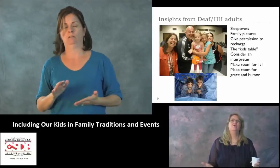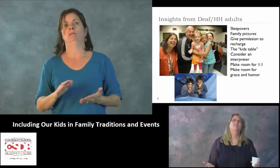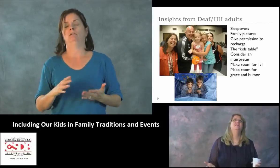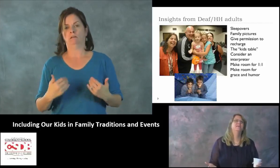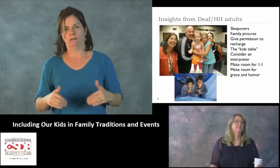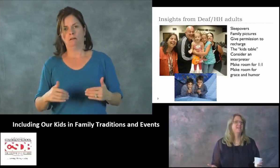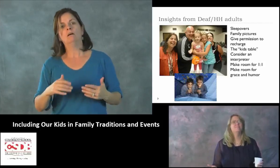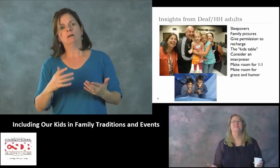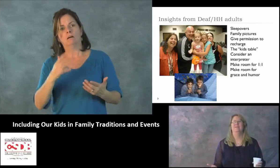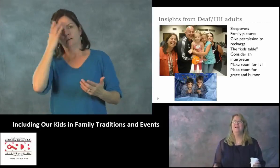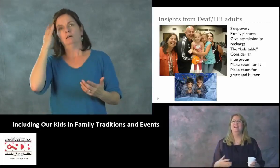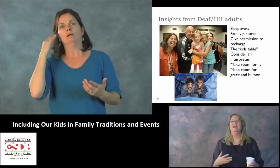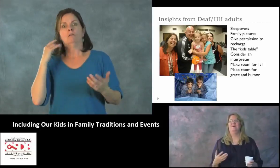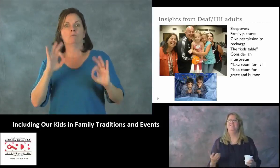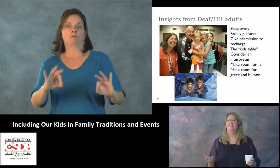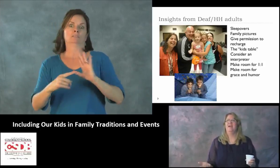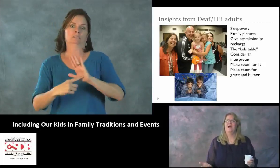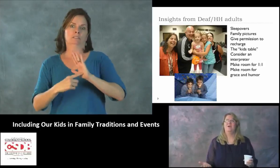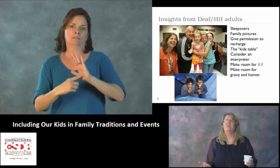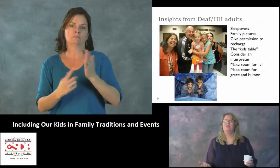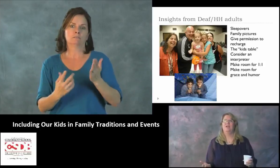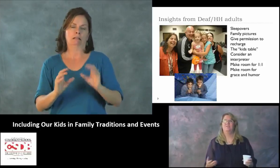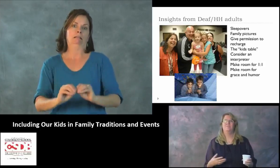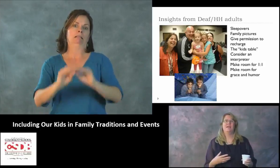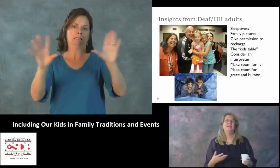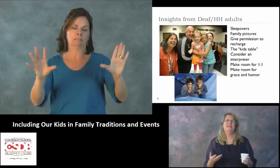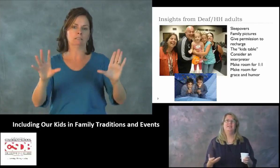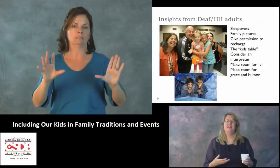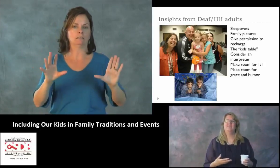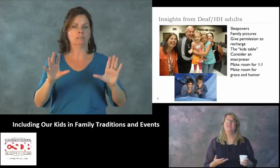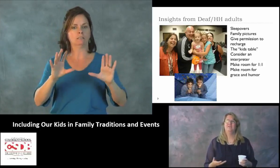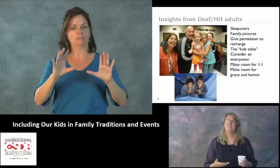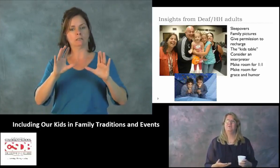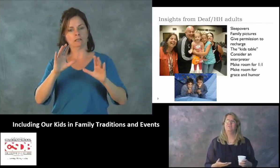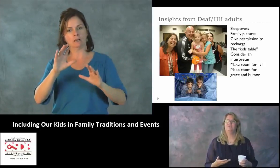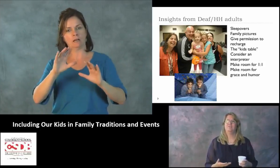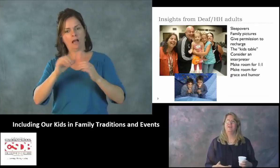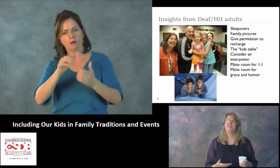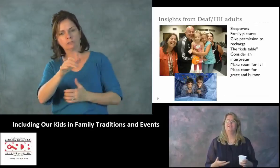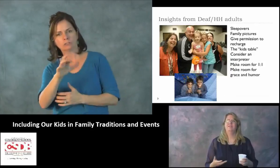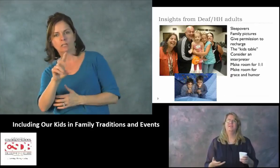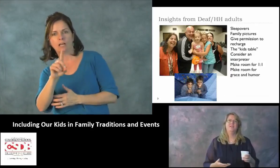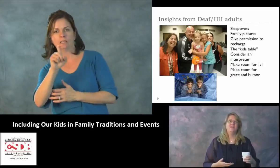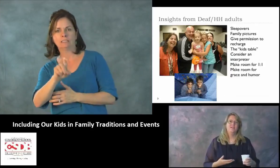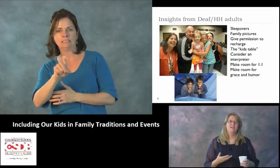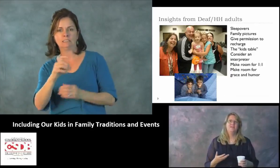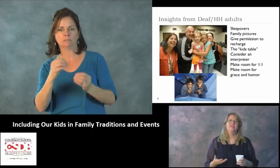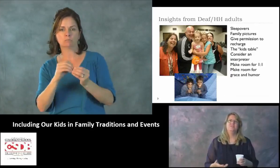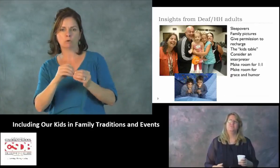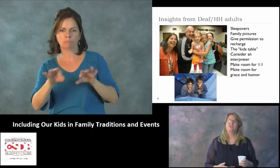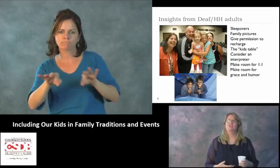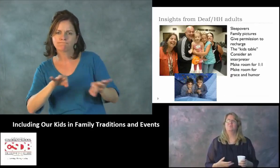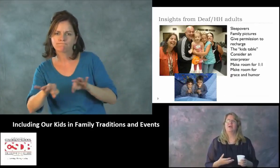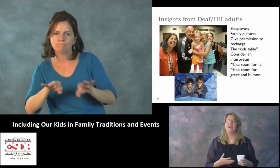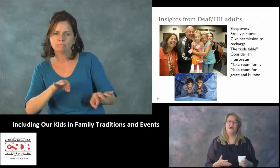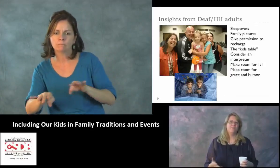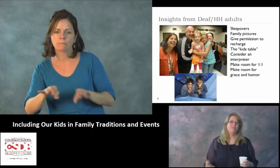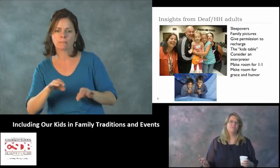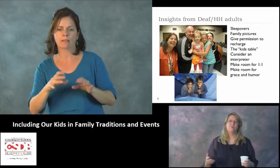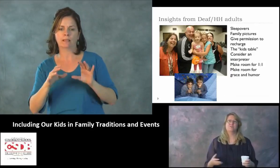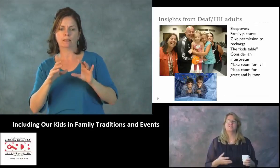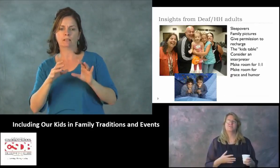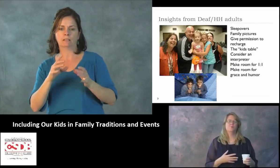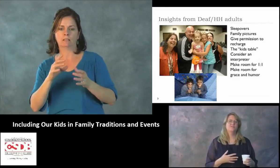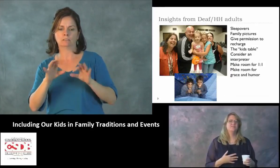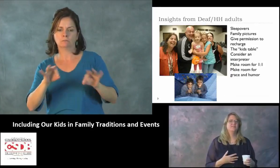what a perfect example of how a child might need to have a little more direct instruction about how